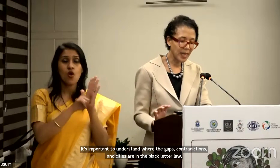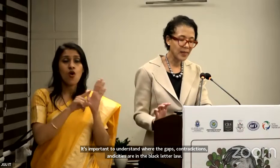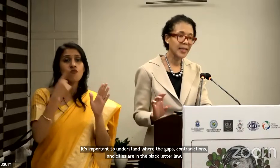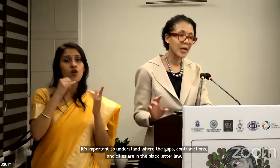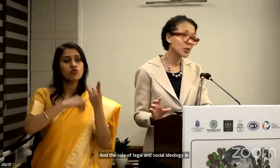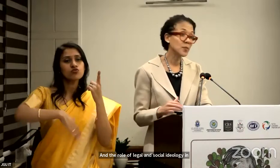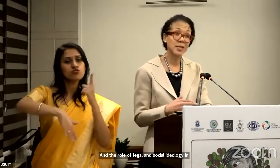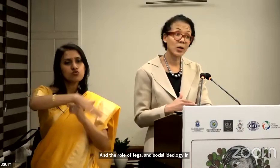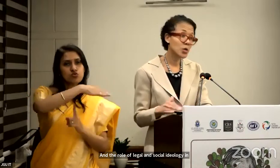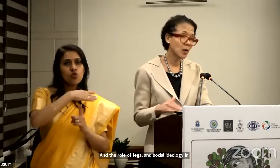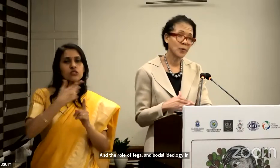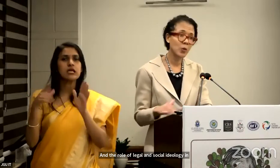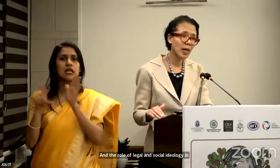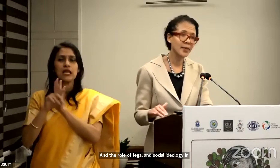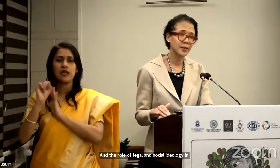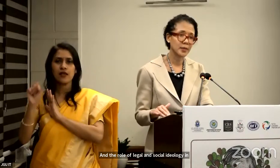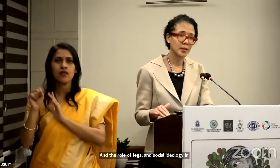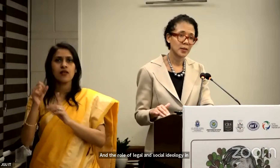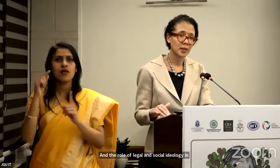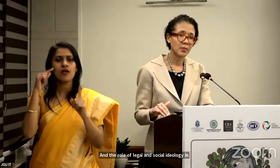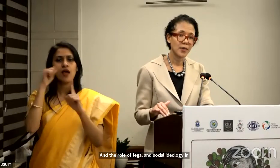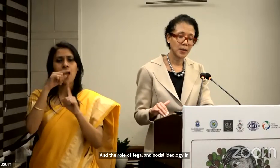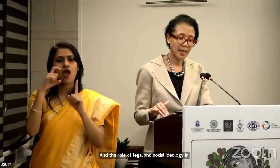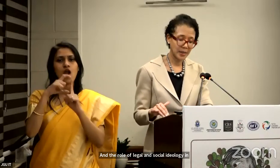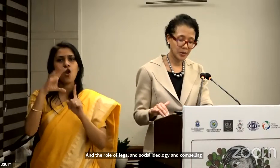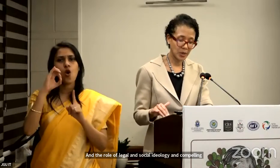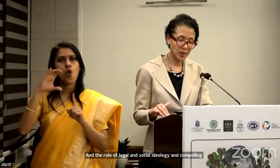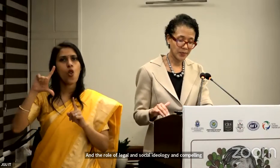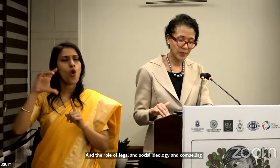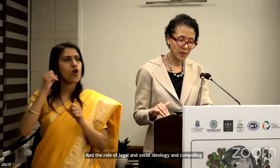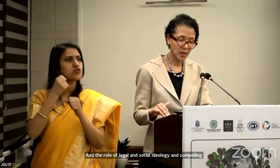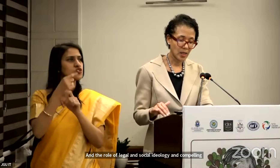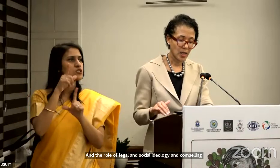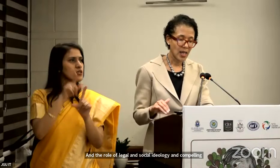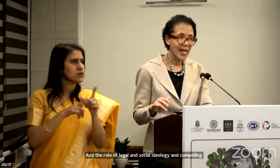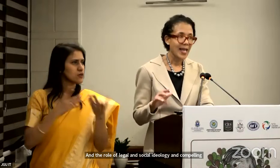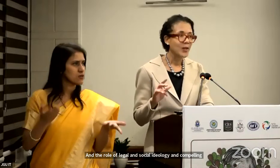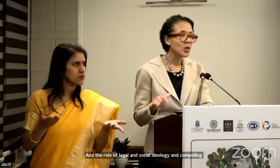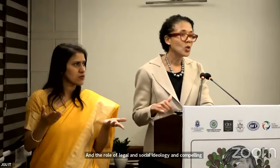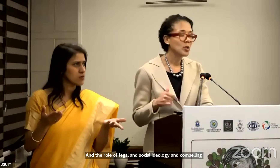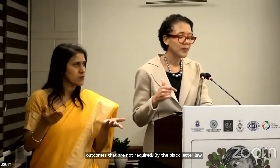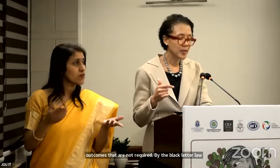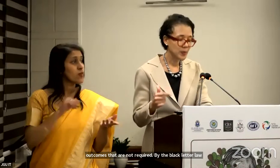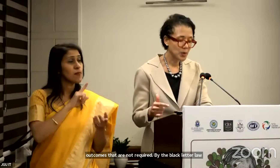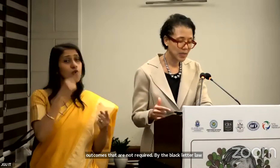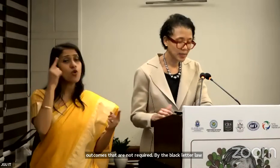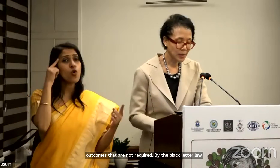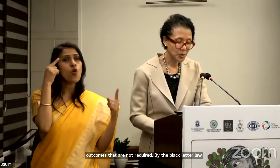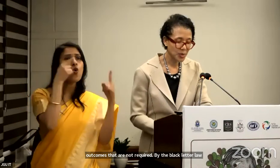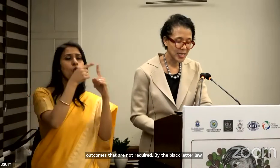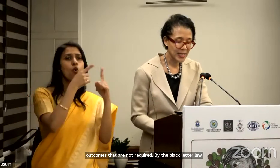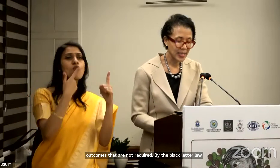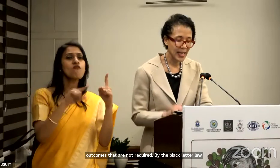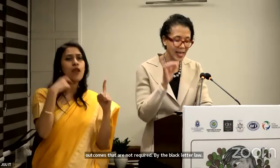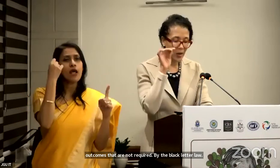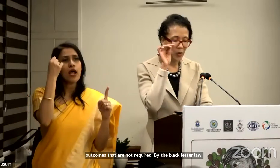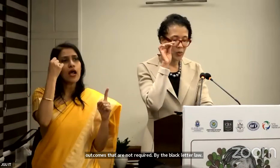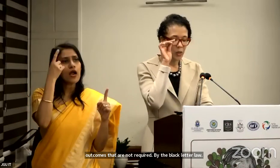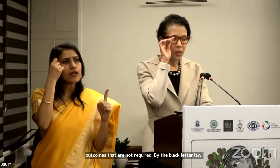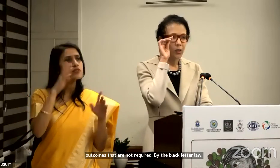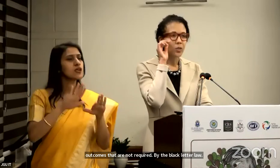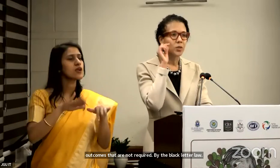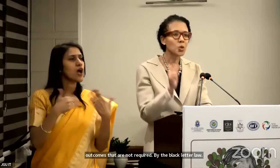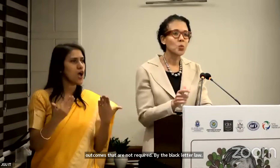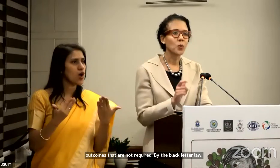in compelling outcomes that are not required by the Black letter law. And the goal of exposing and understanding